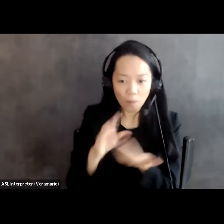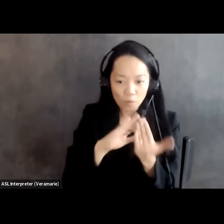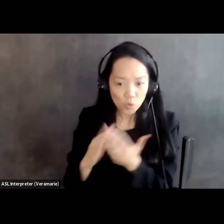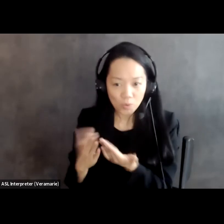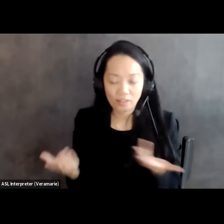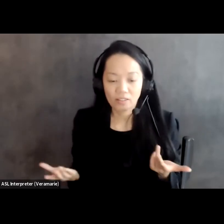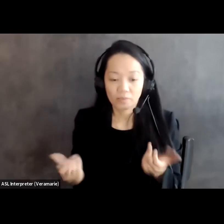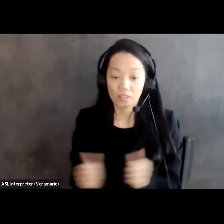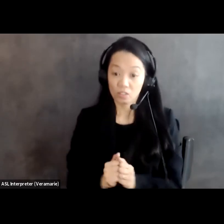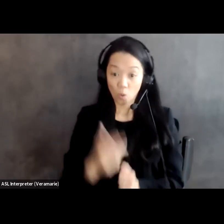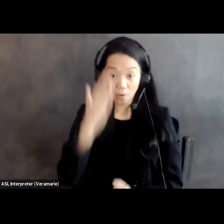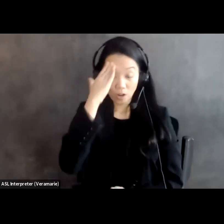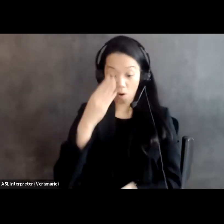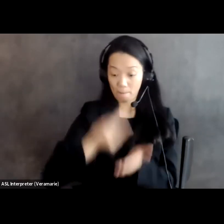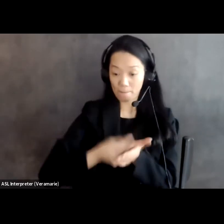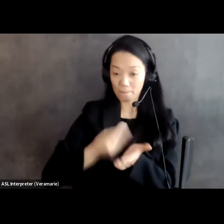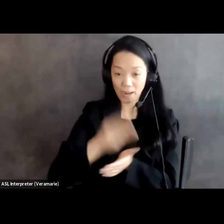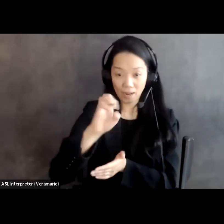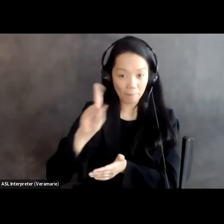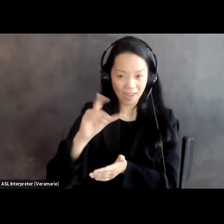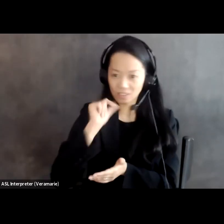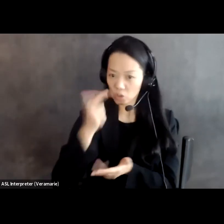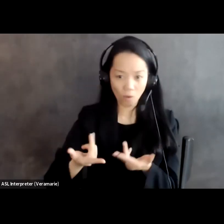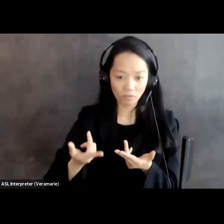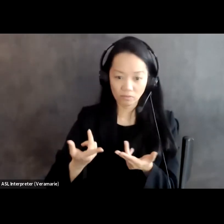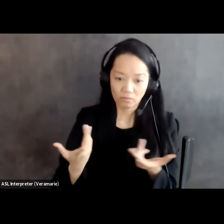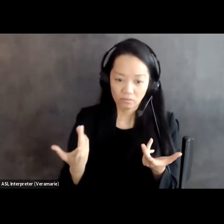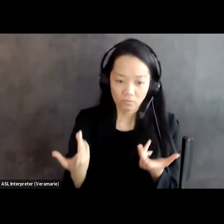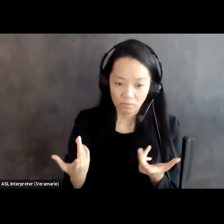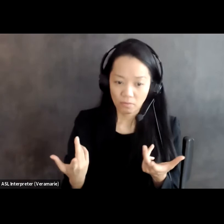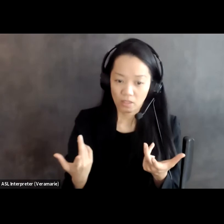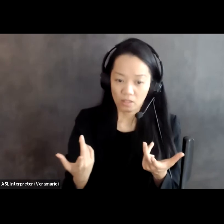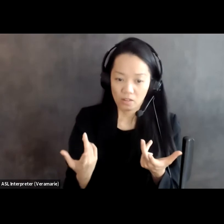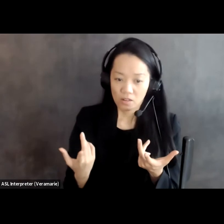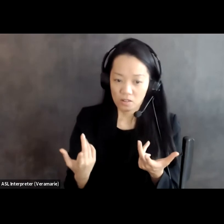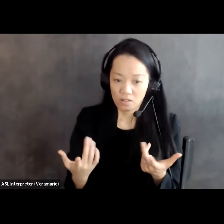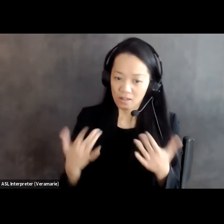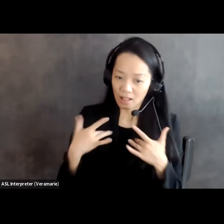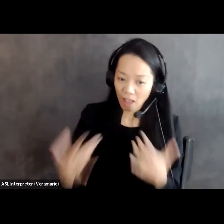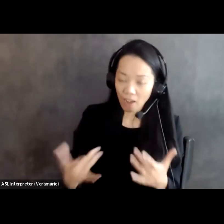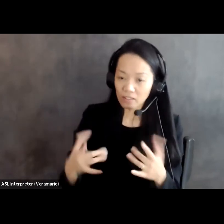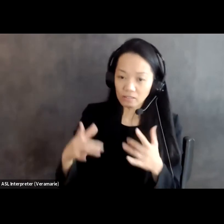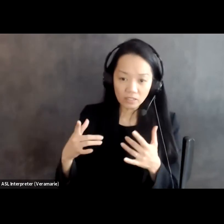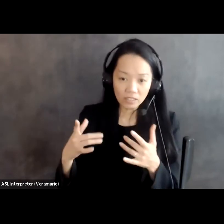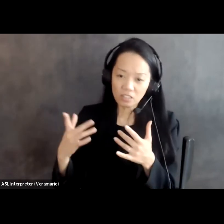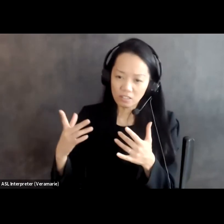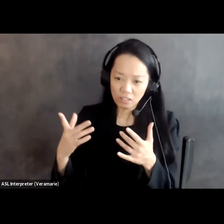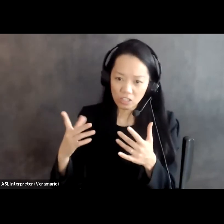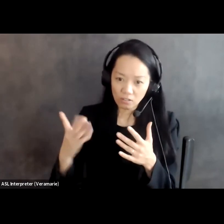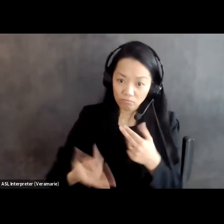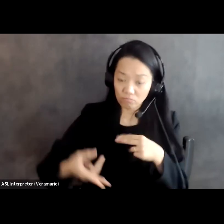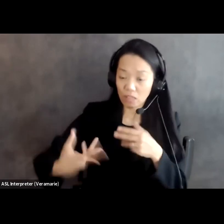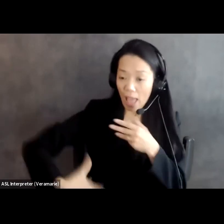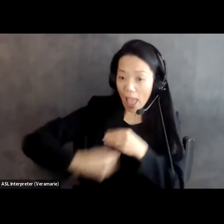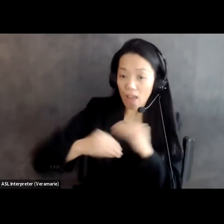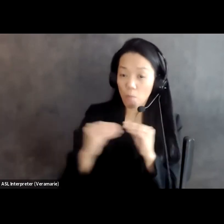is that money bond actually doesn't increase the likelihood that someone comes to court. And we also know